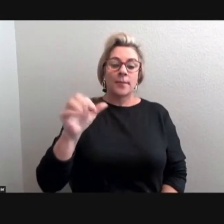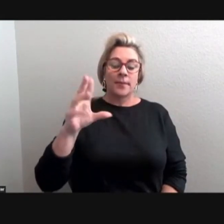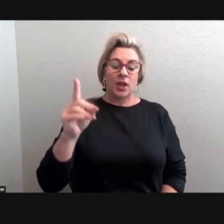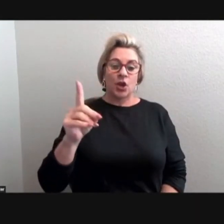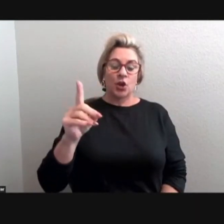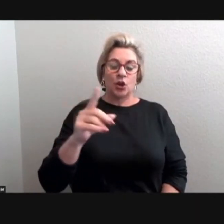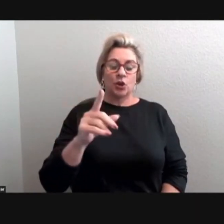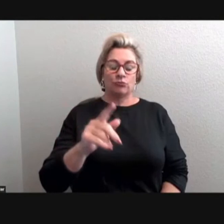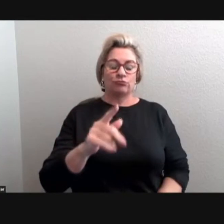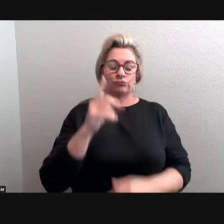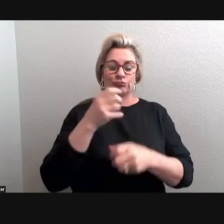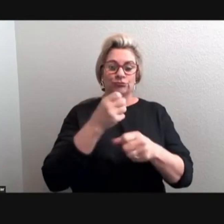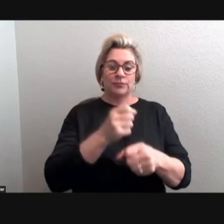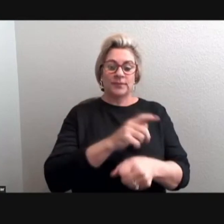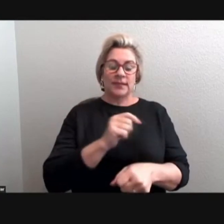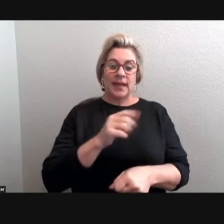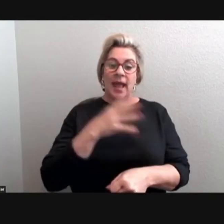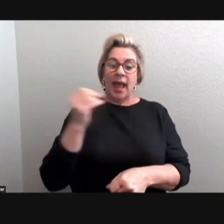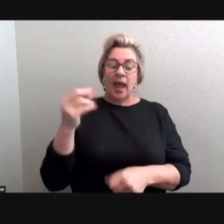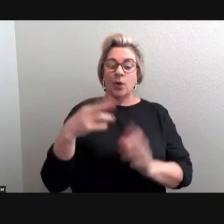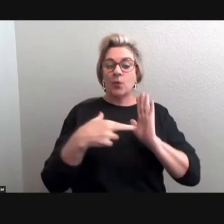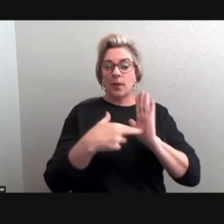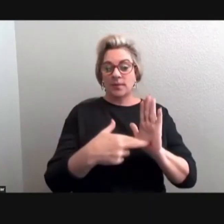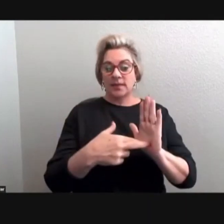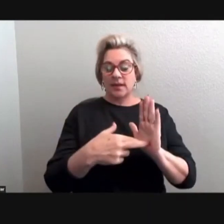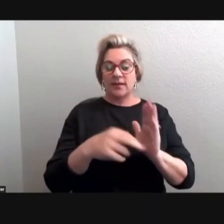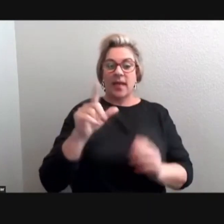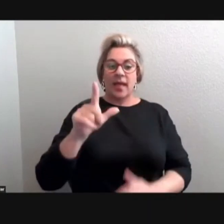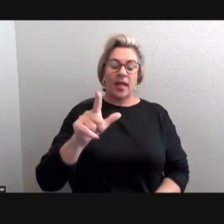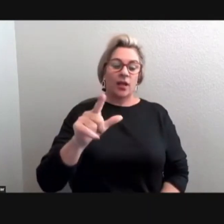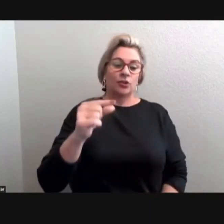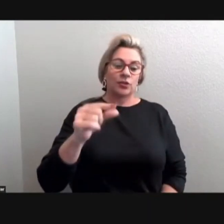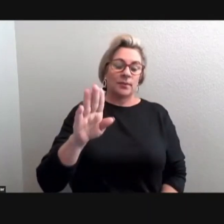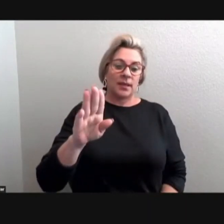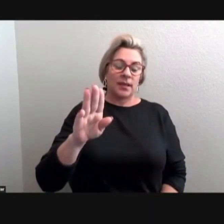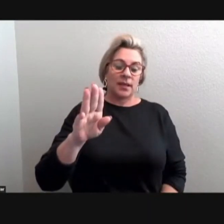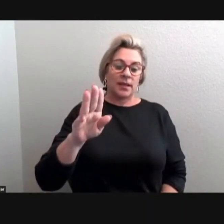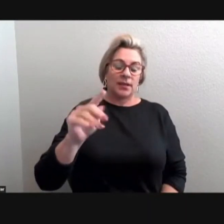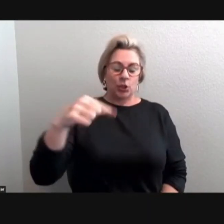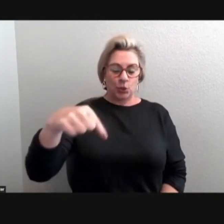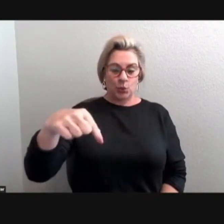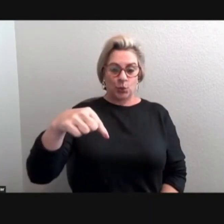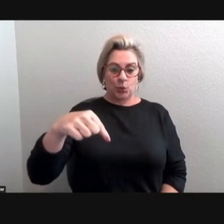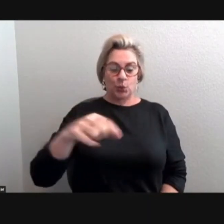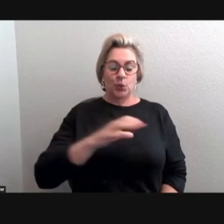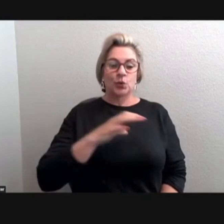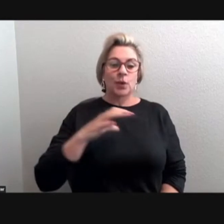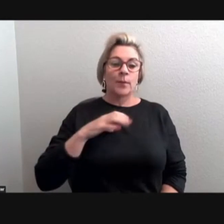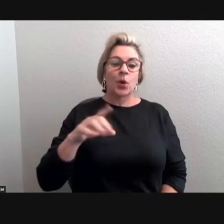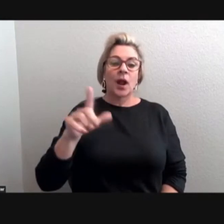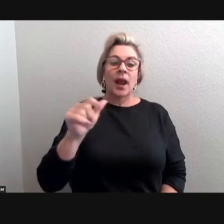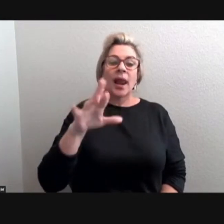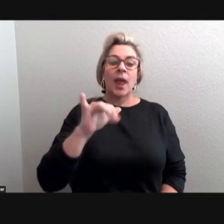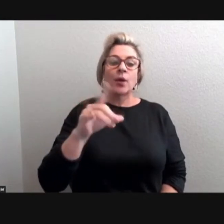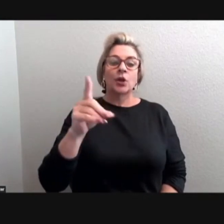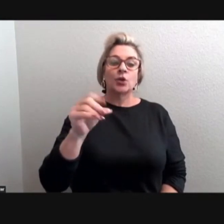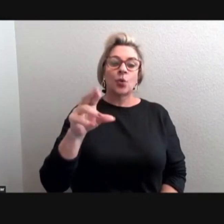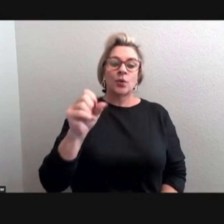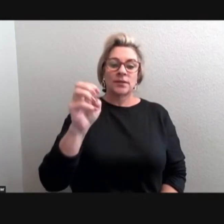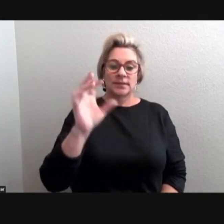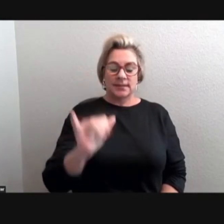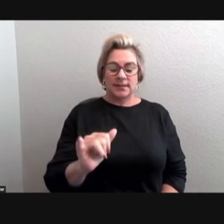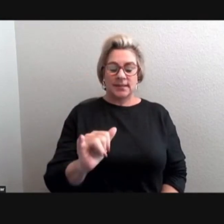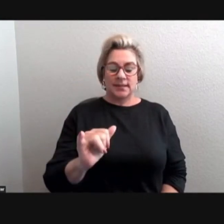for the Community Foundation Boulder County and a representative of the LGBTQ Chamber of Commerce, Larry Dorsey, chair of the